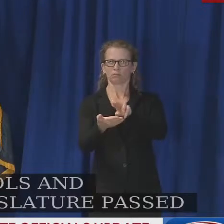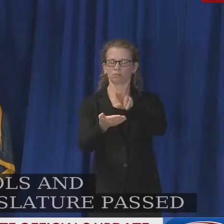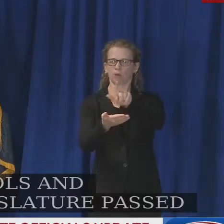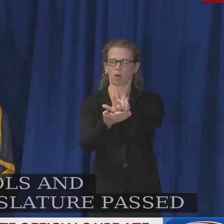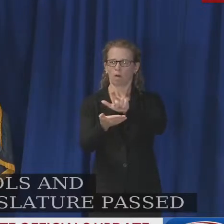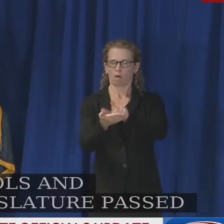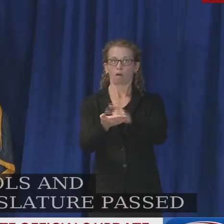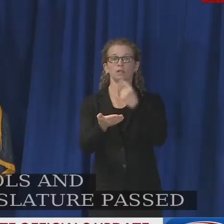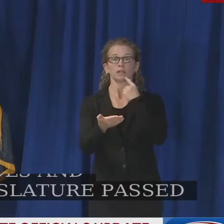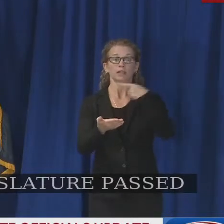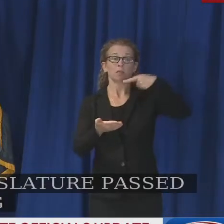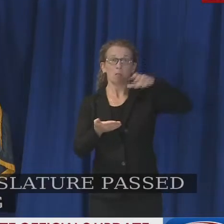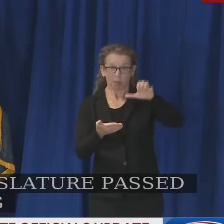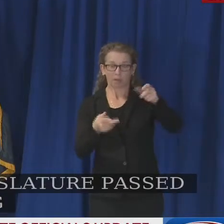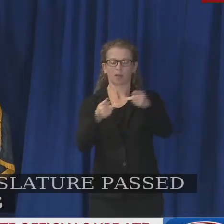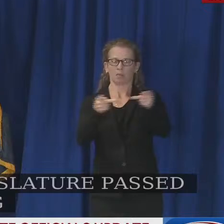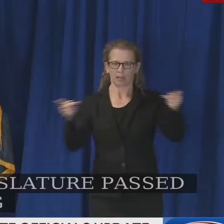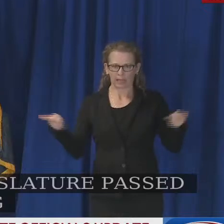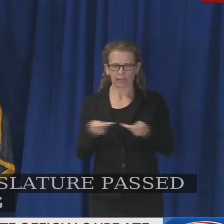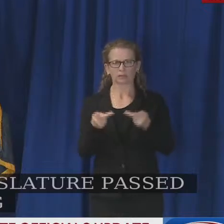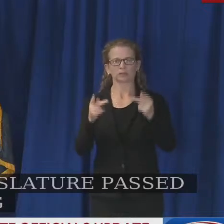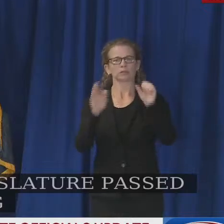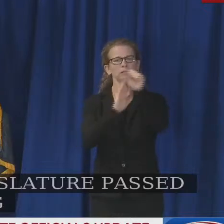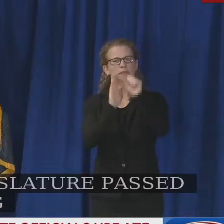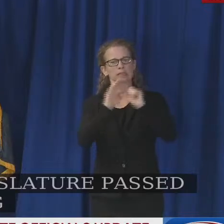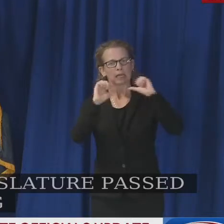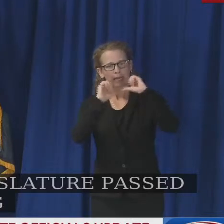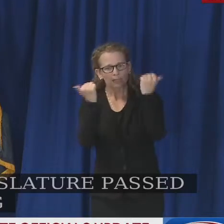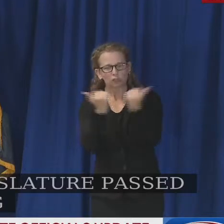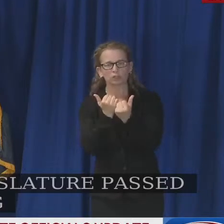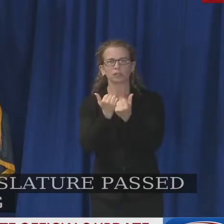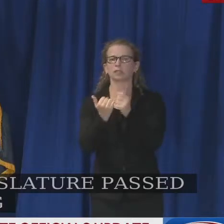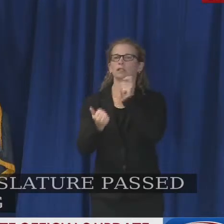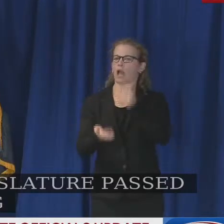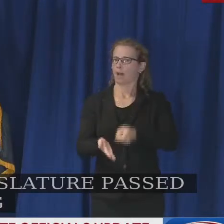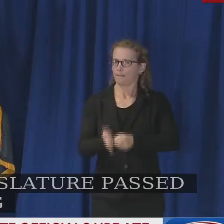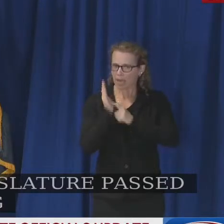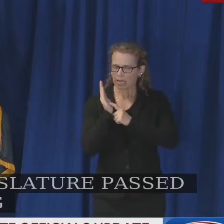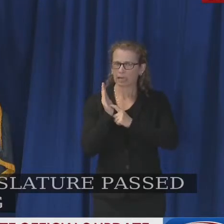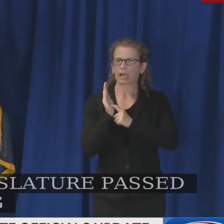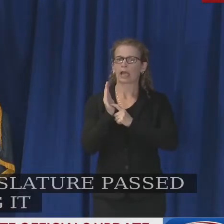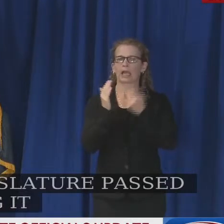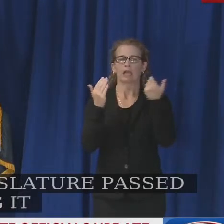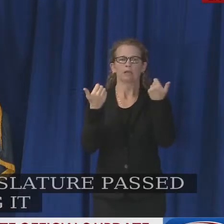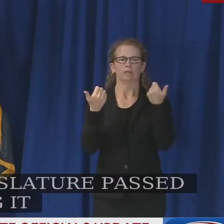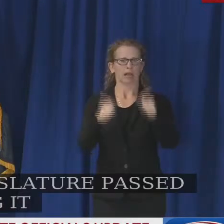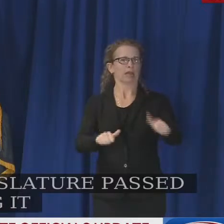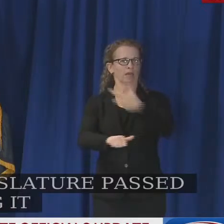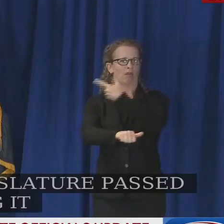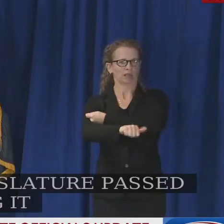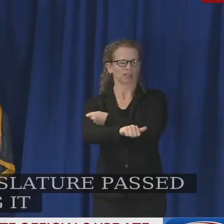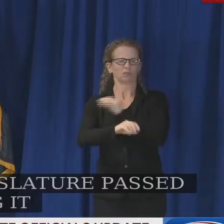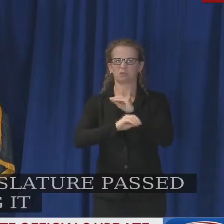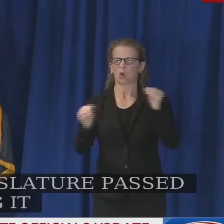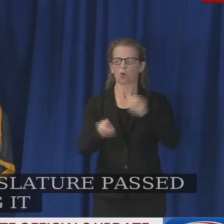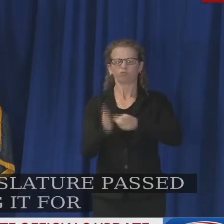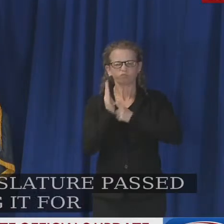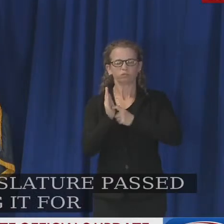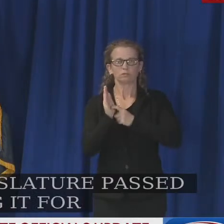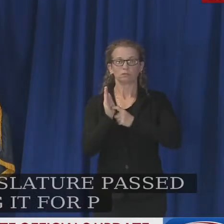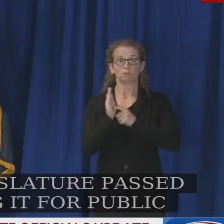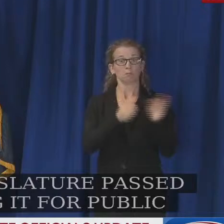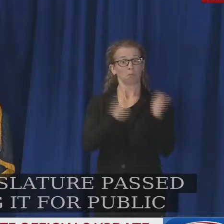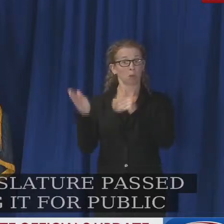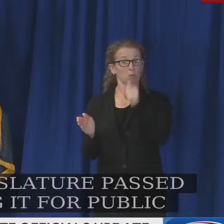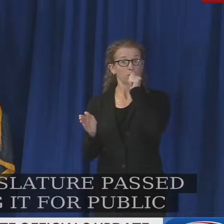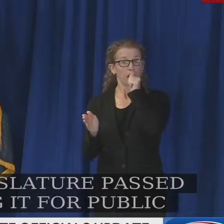institutions not mandating enforcing vaccinations. We're not going to do the vaccine passport. Private institutions always have that right and